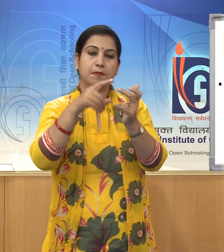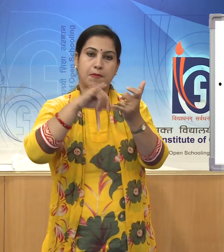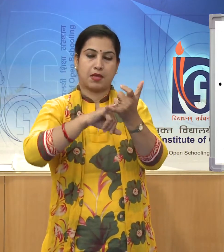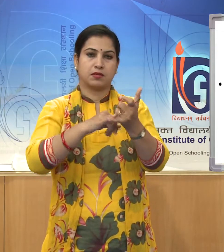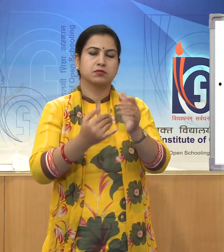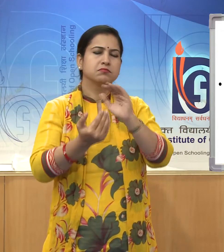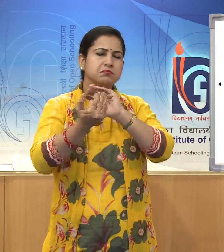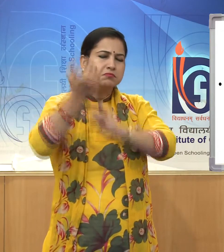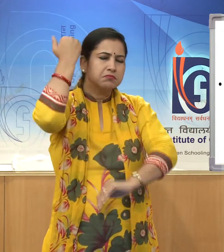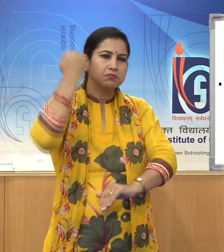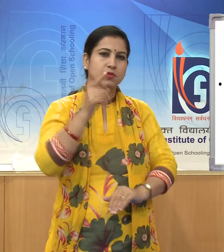1907.